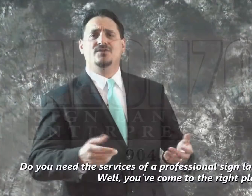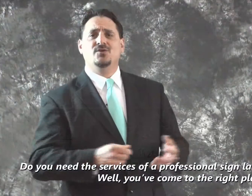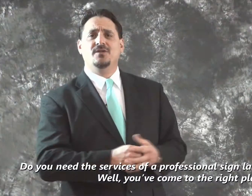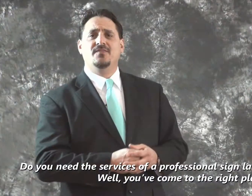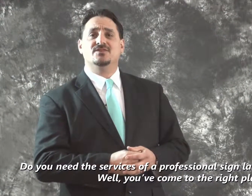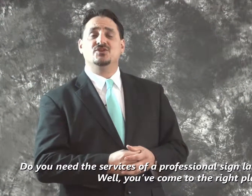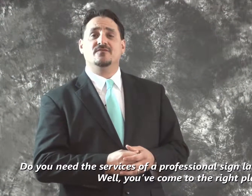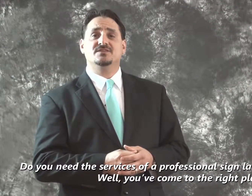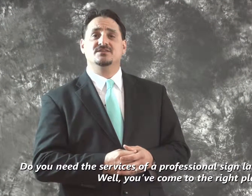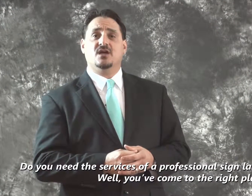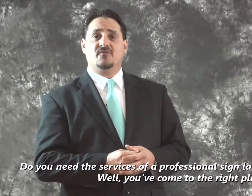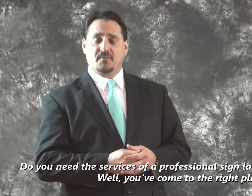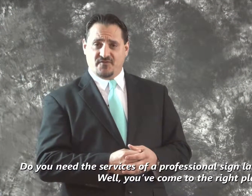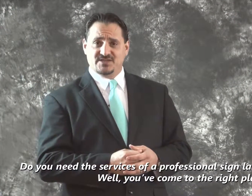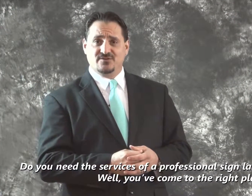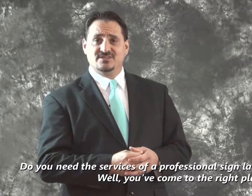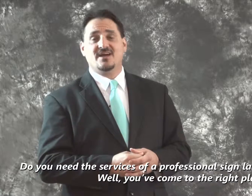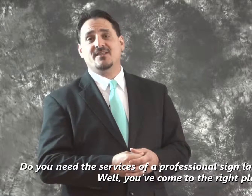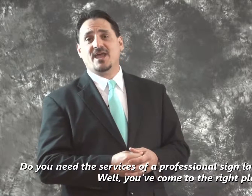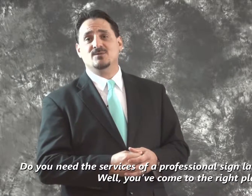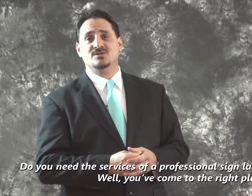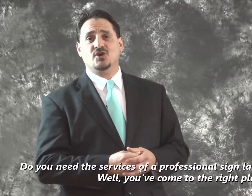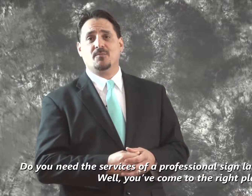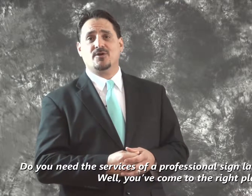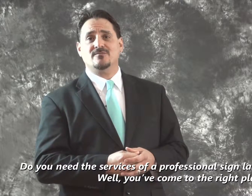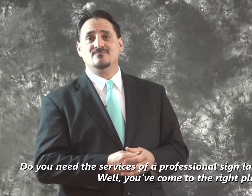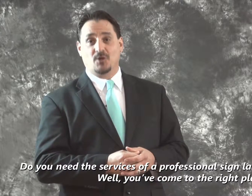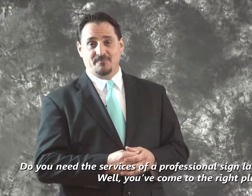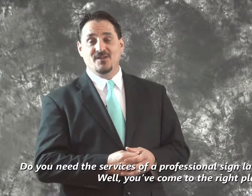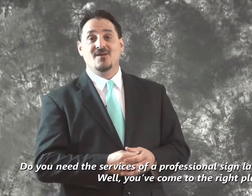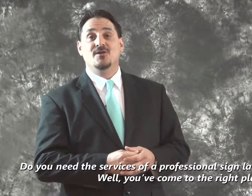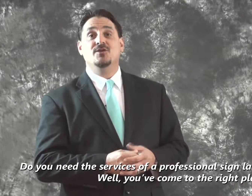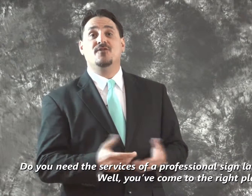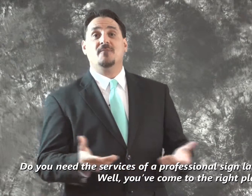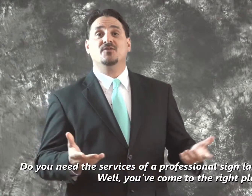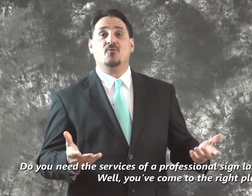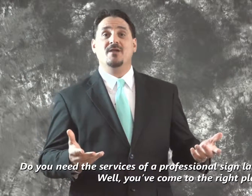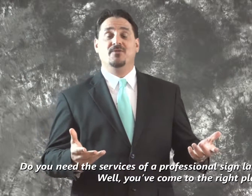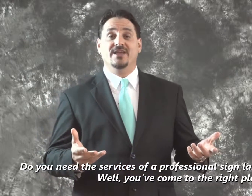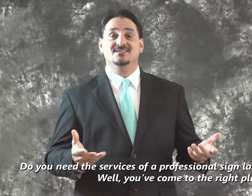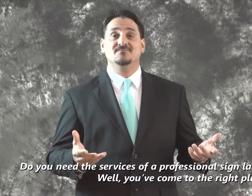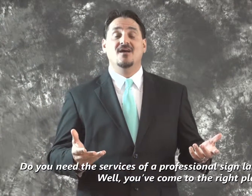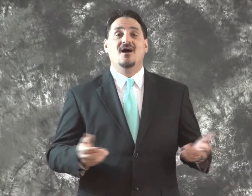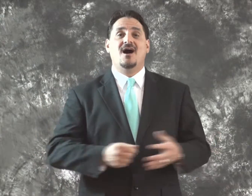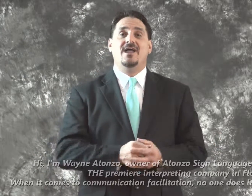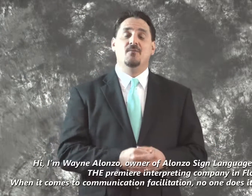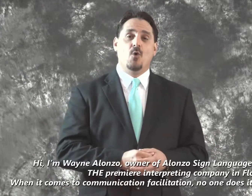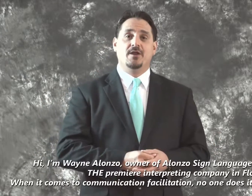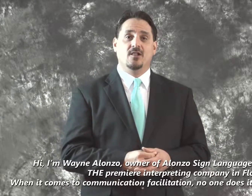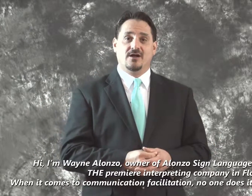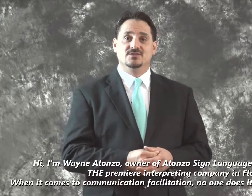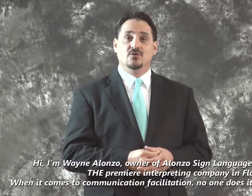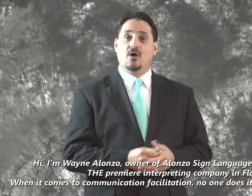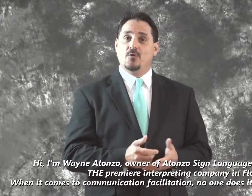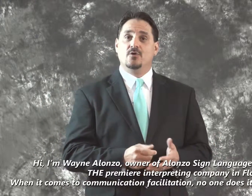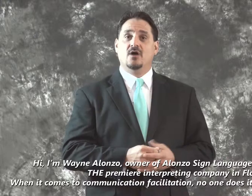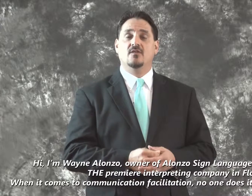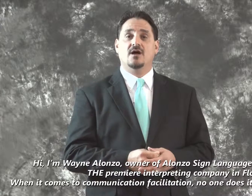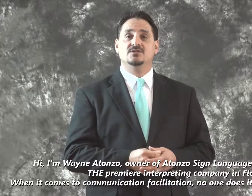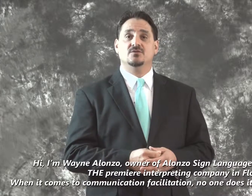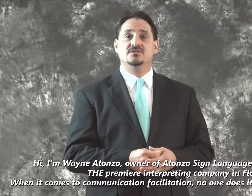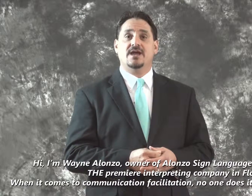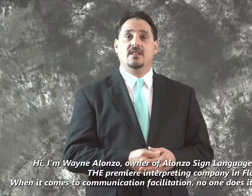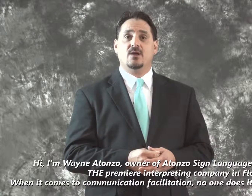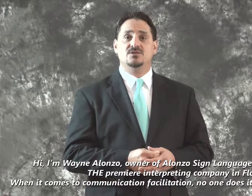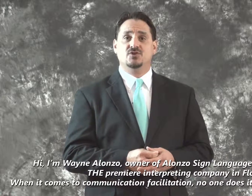do you need the services of a professional sign language interpreter well you've come to the right place hi I'm Wayne Alonzo owner